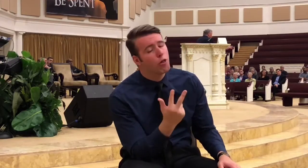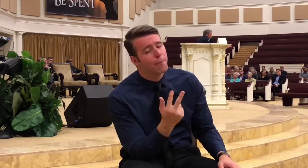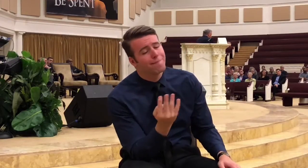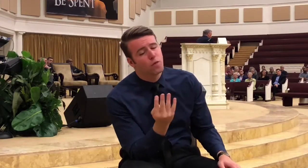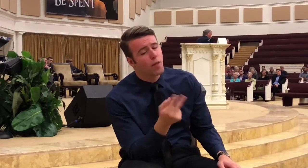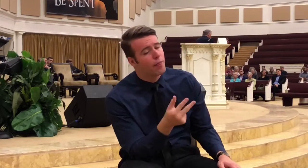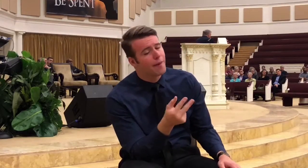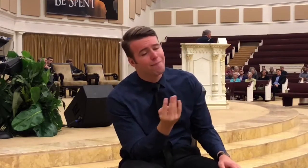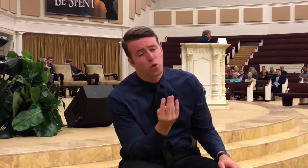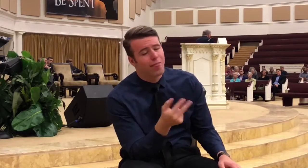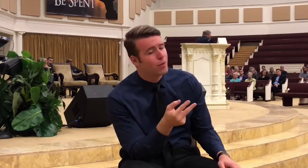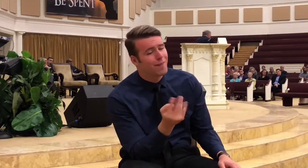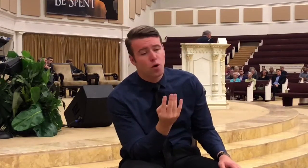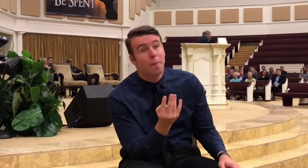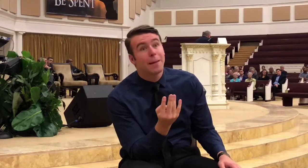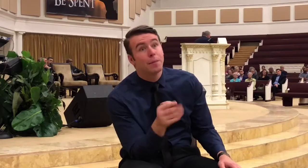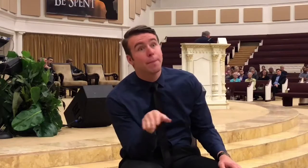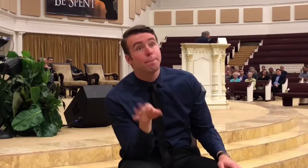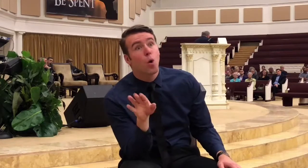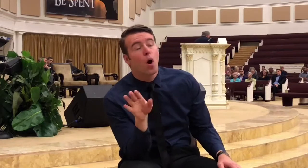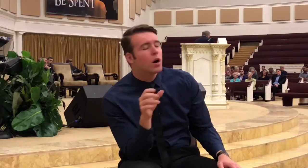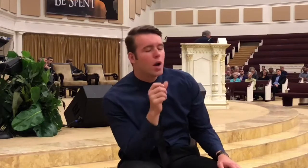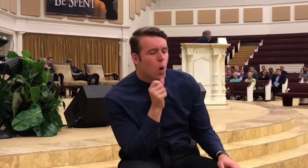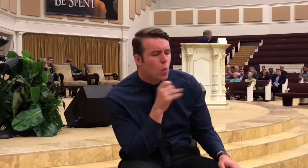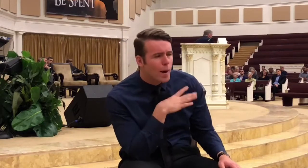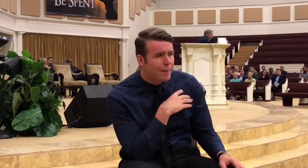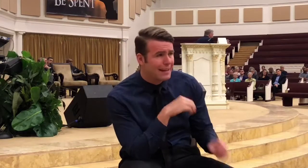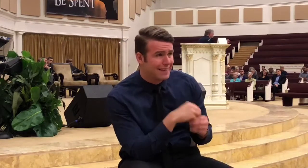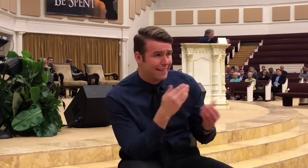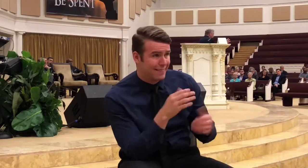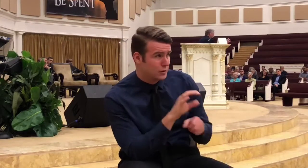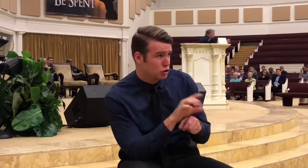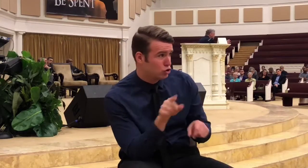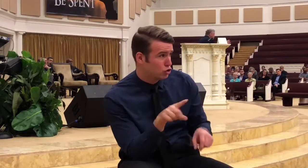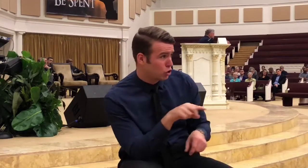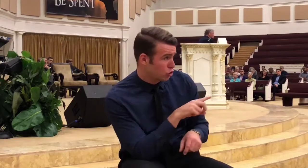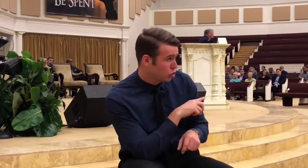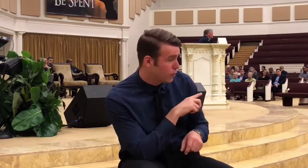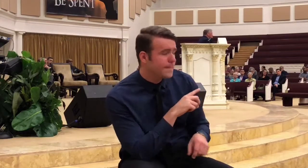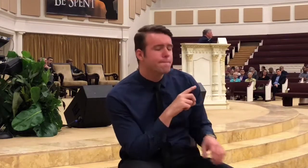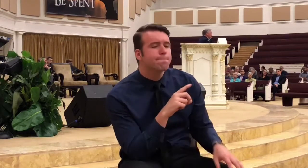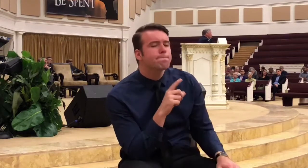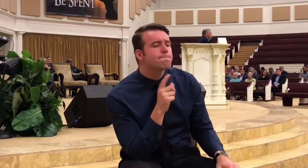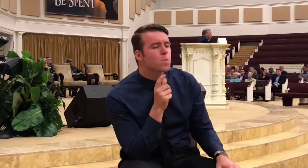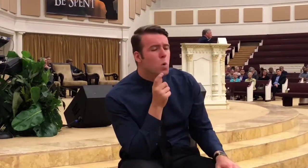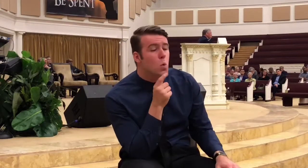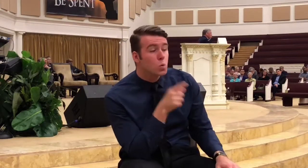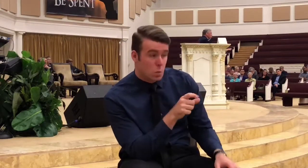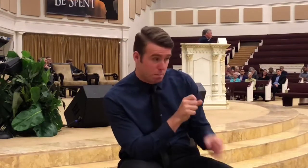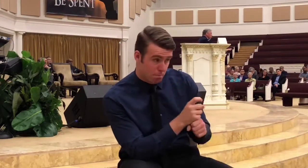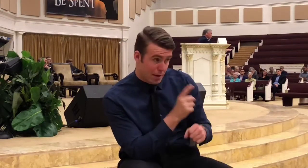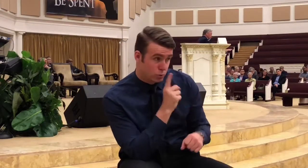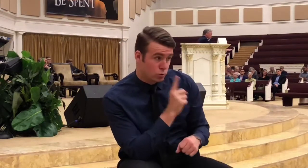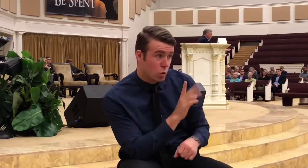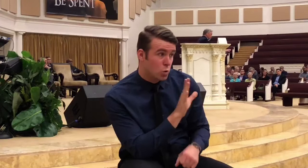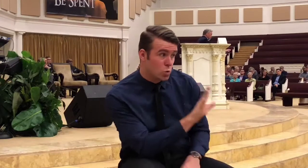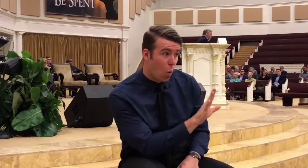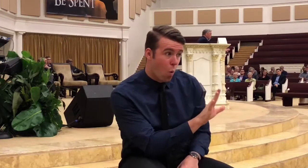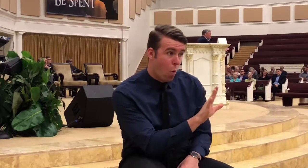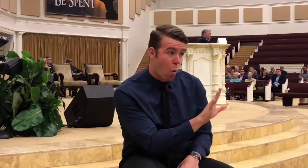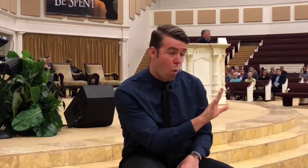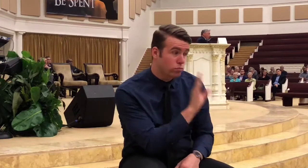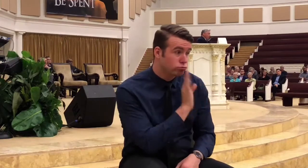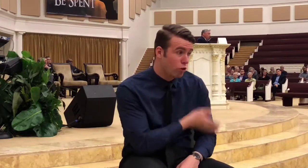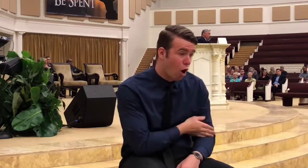four, maybe more, women in this church that you make sure your little girl hooks up with